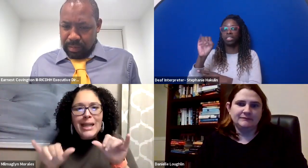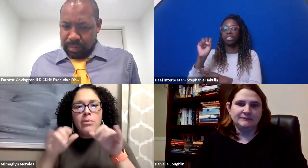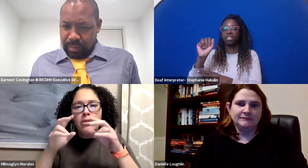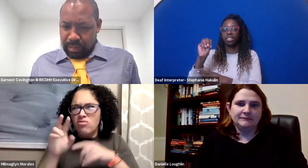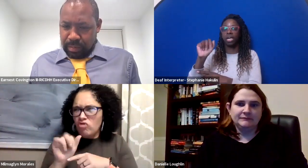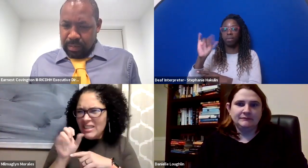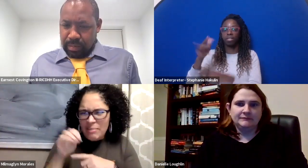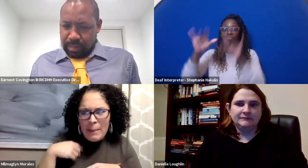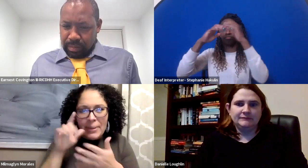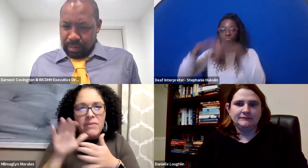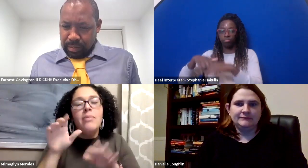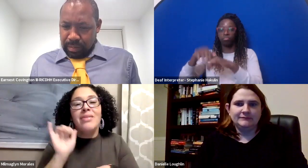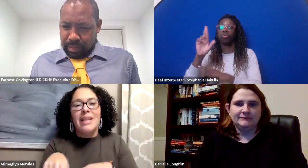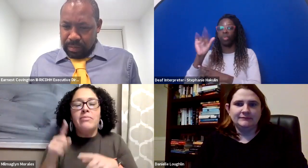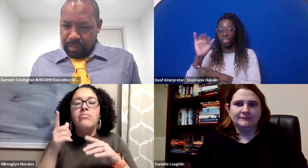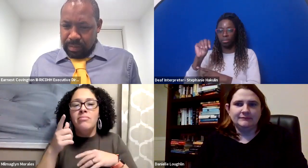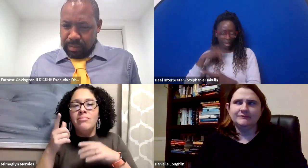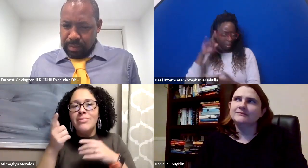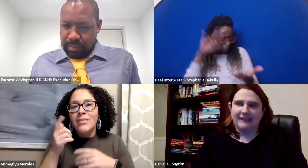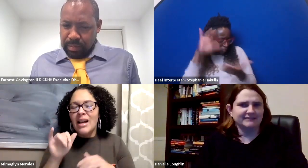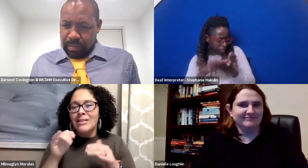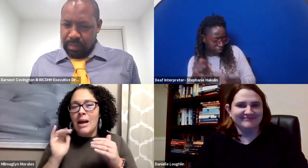racism, systemic racism.